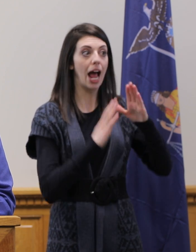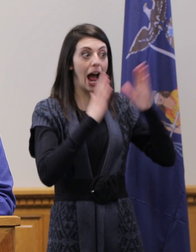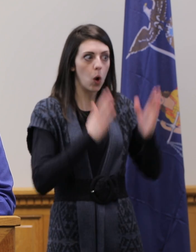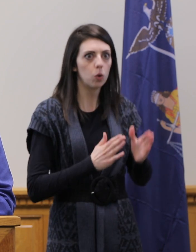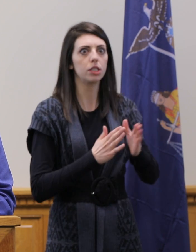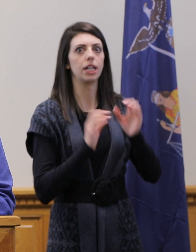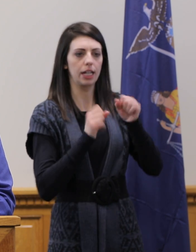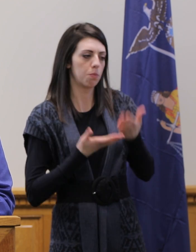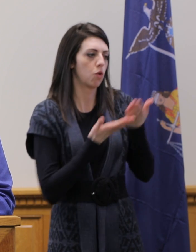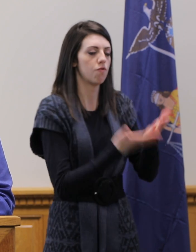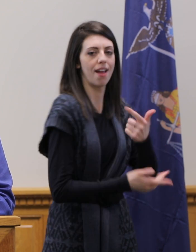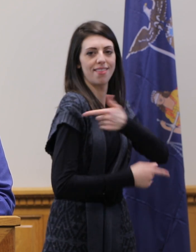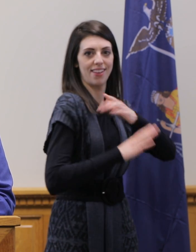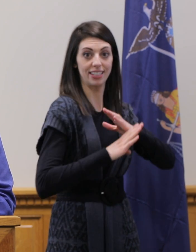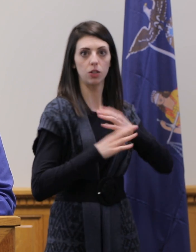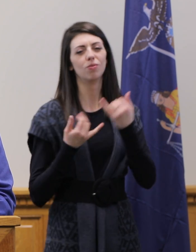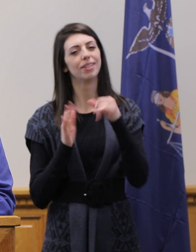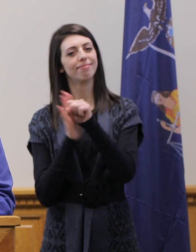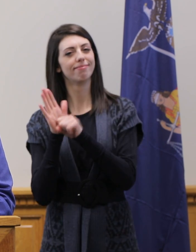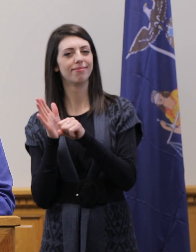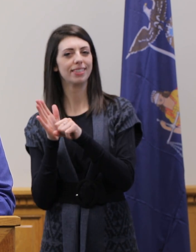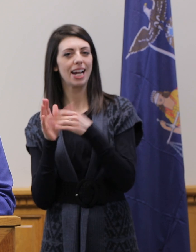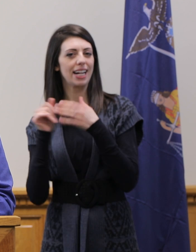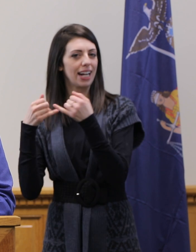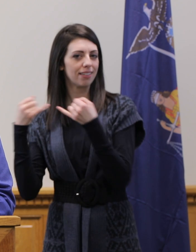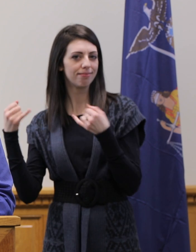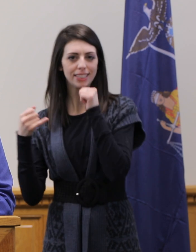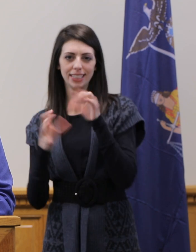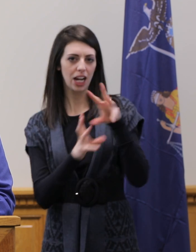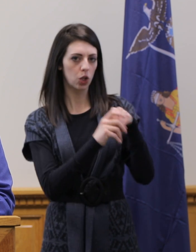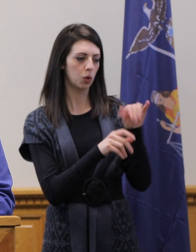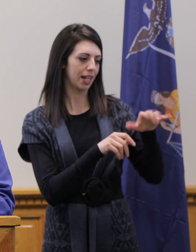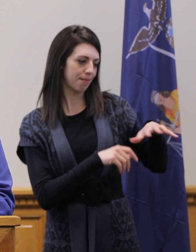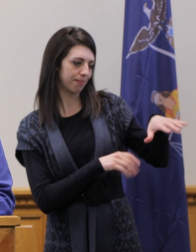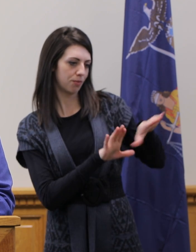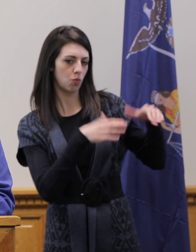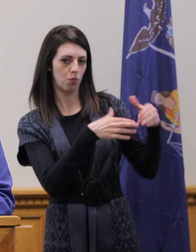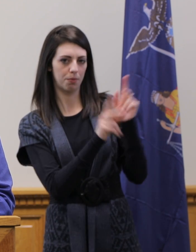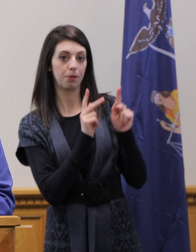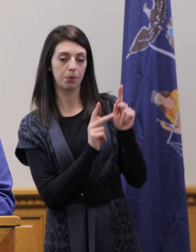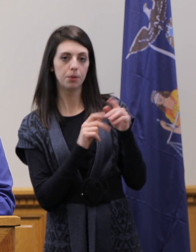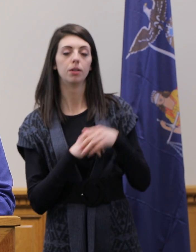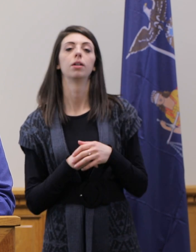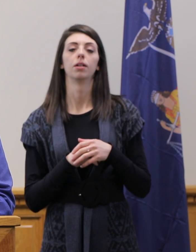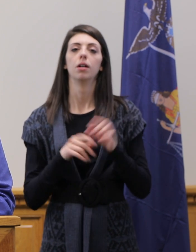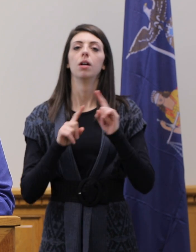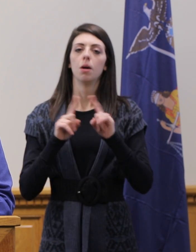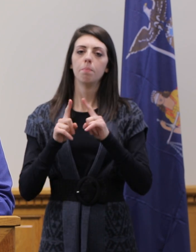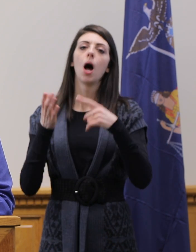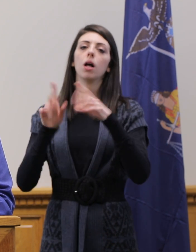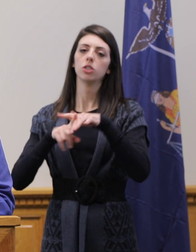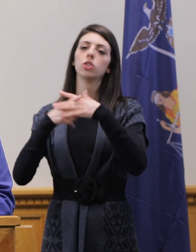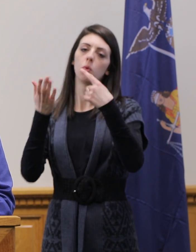homes. The current state guidance doesn't include this population. The New York State Department of Health is starting discussions